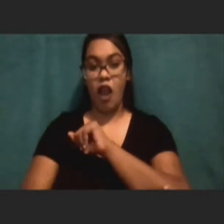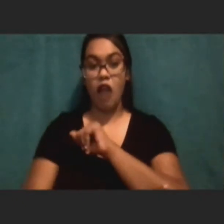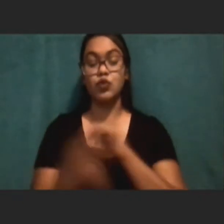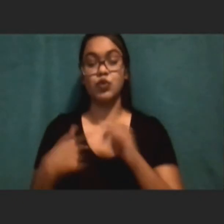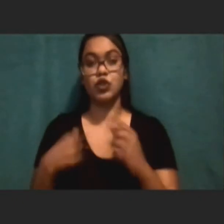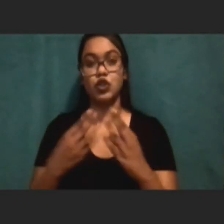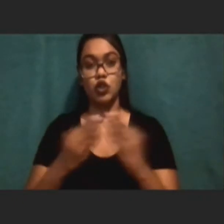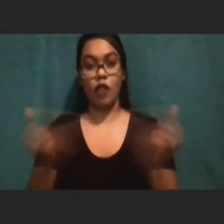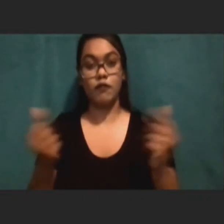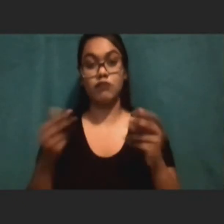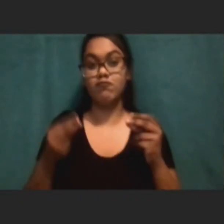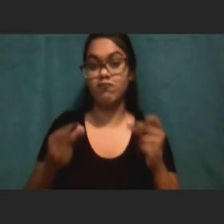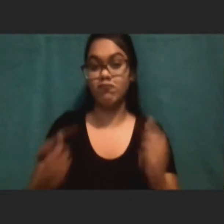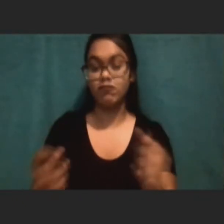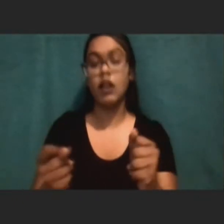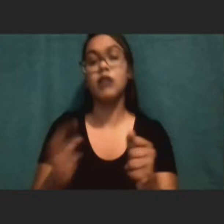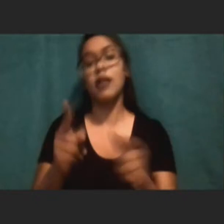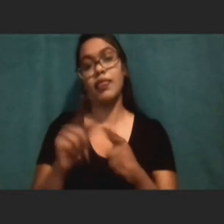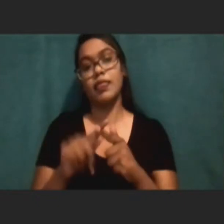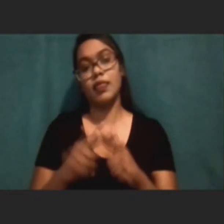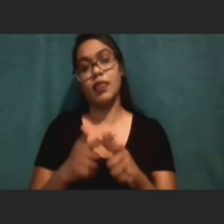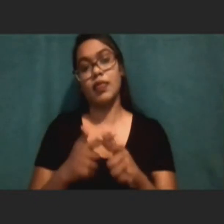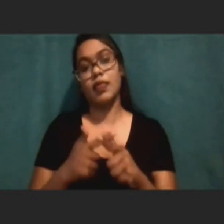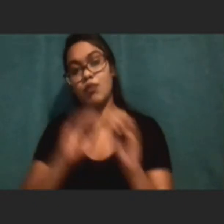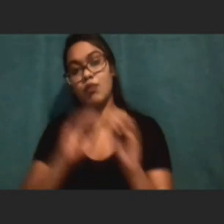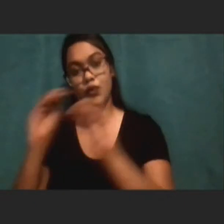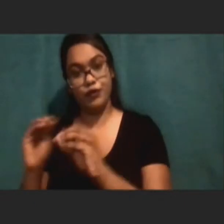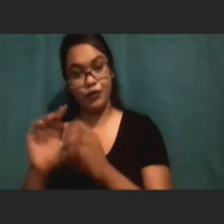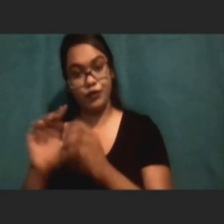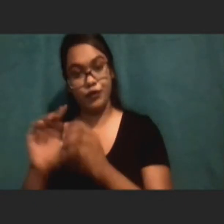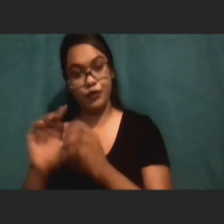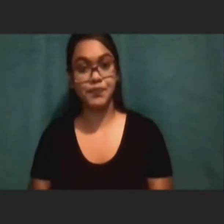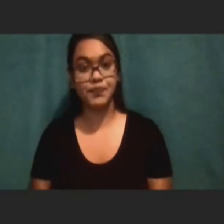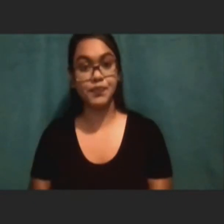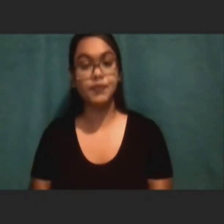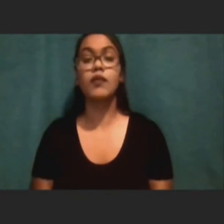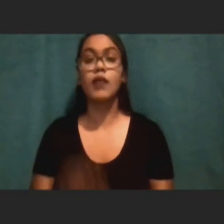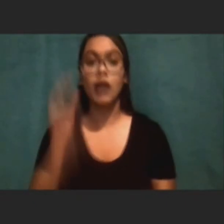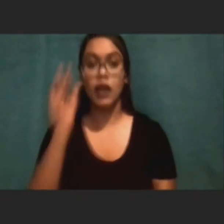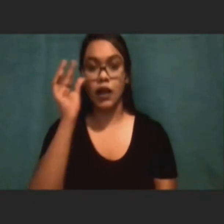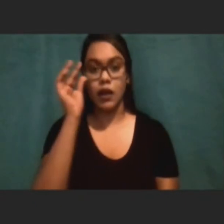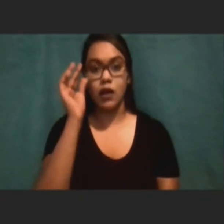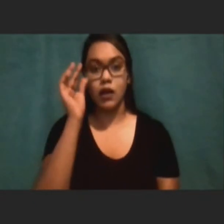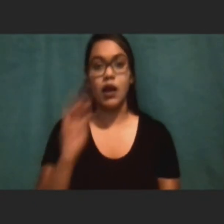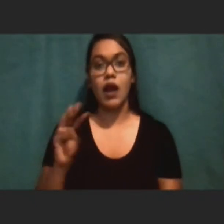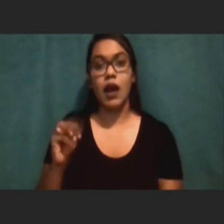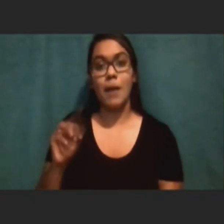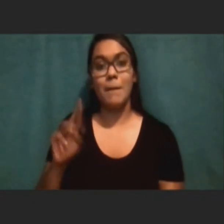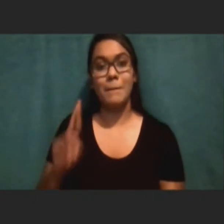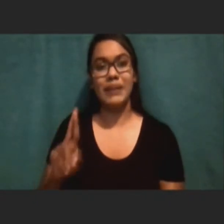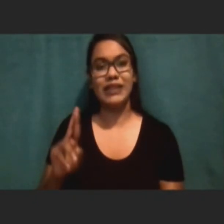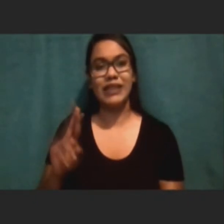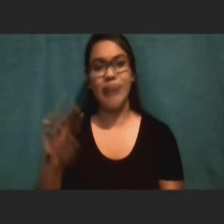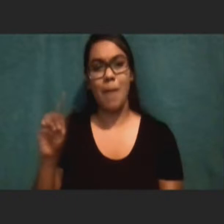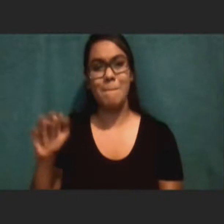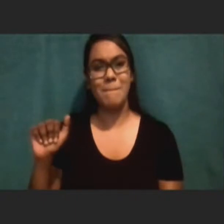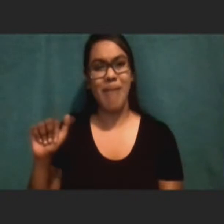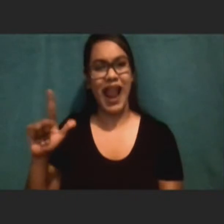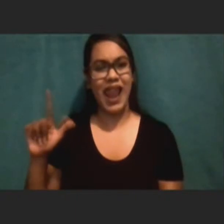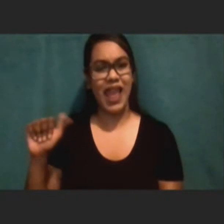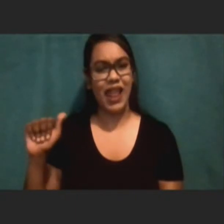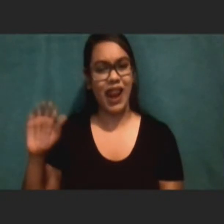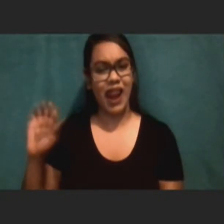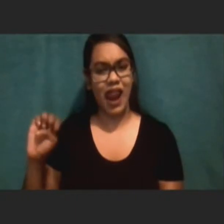And then in terms of, I think Mr. Mnyala could come back, but the question